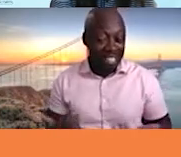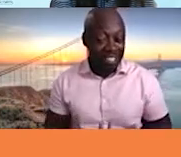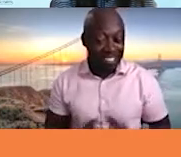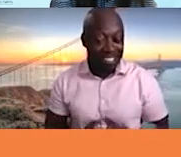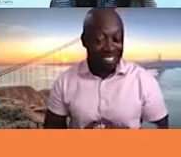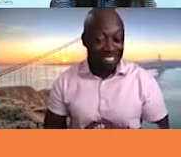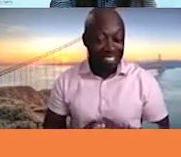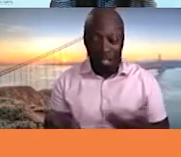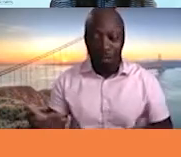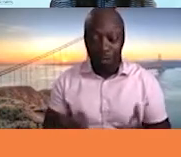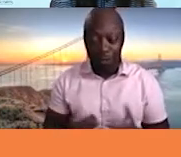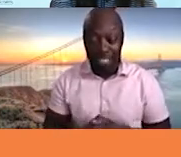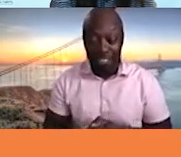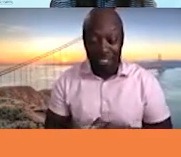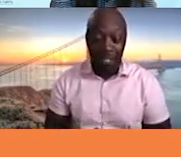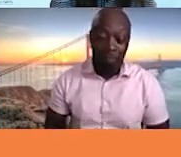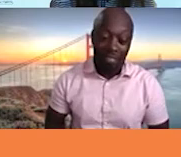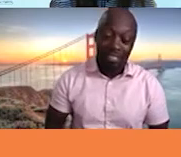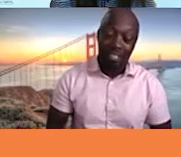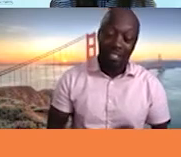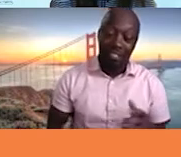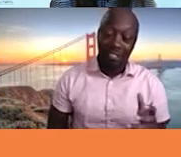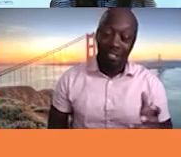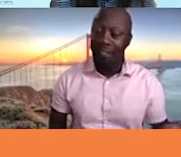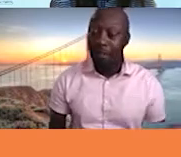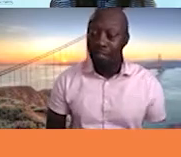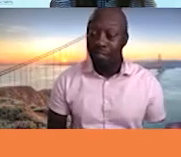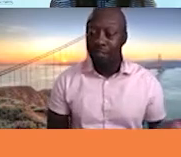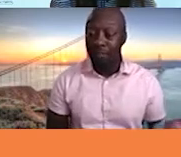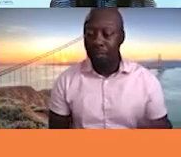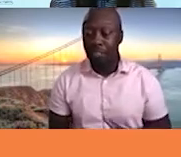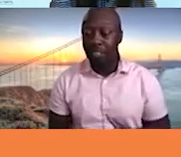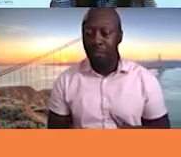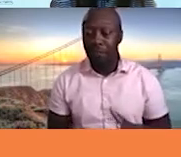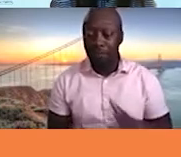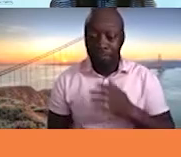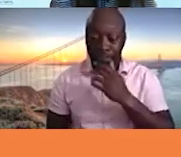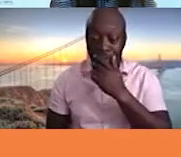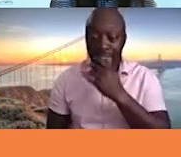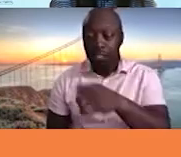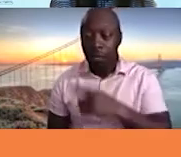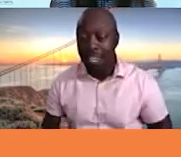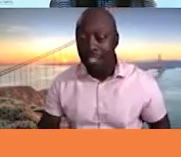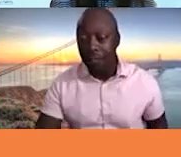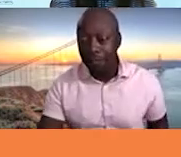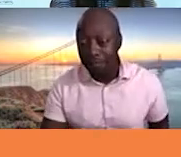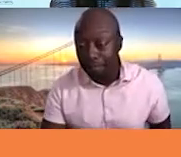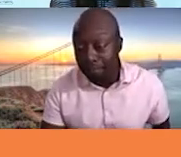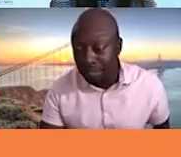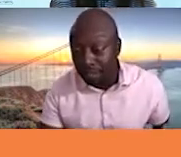with the toddlers, the terrible 2 stage. But let's say they're 11 months, 1 year old. No, thank